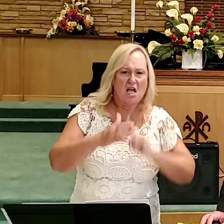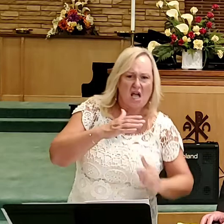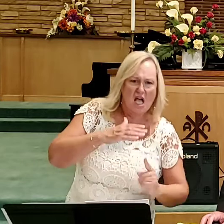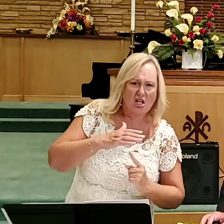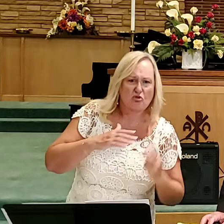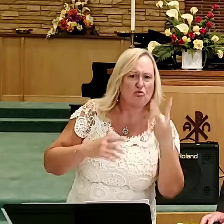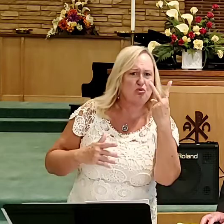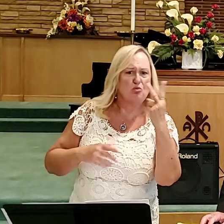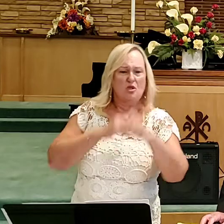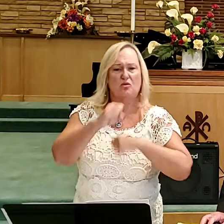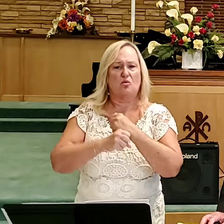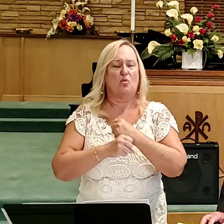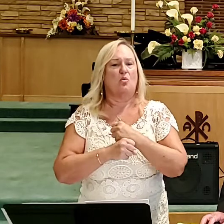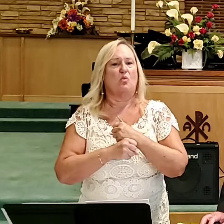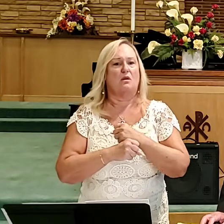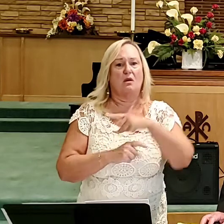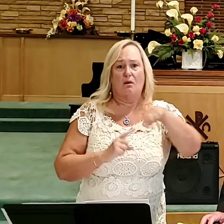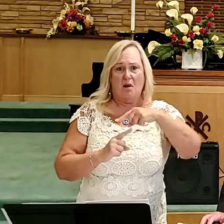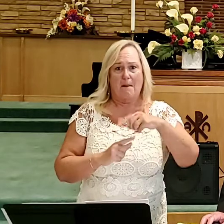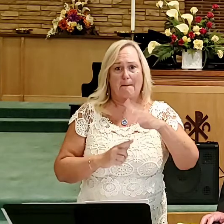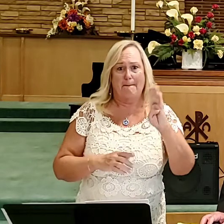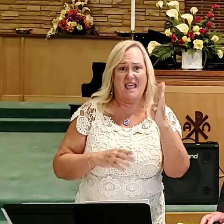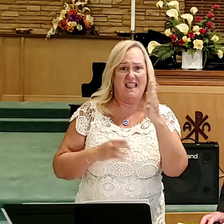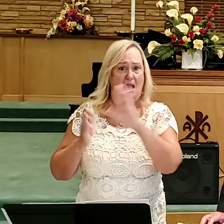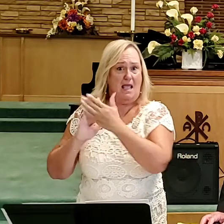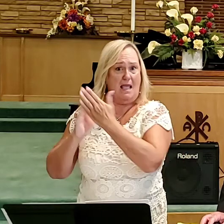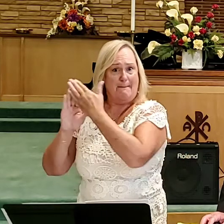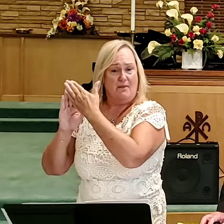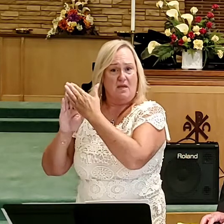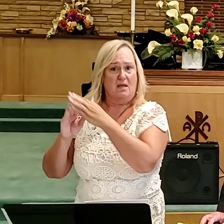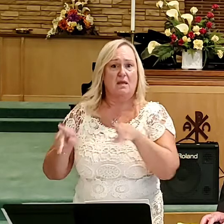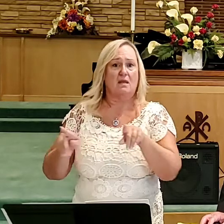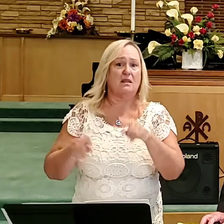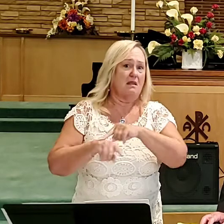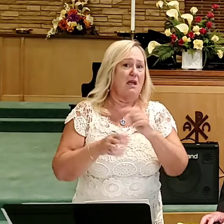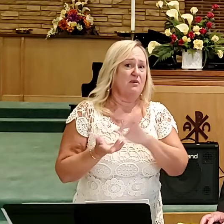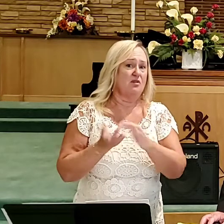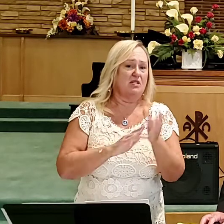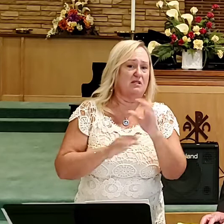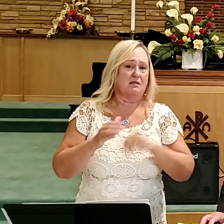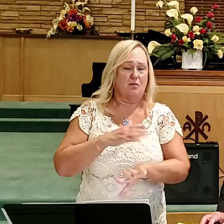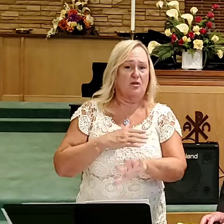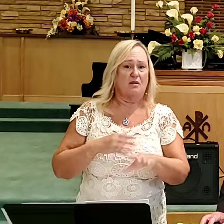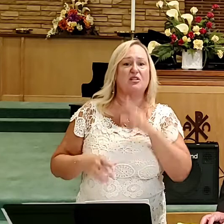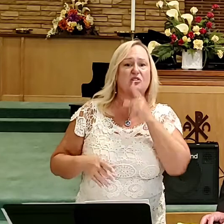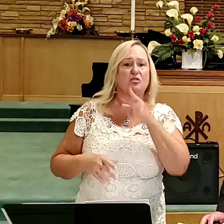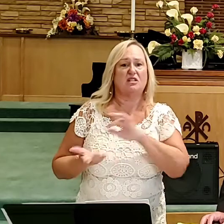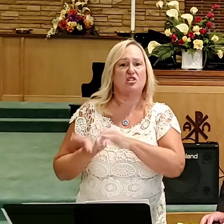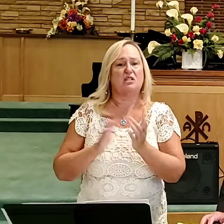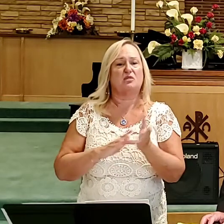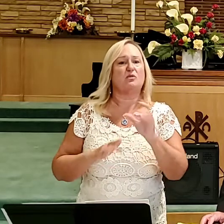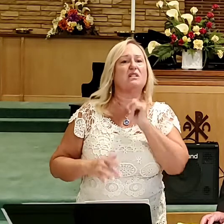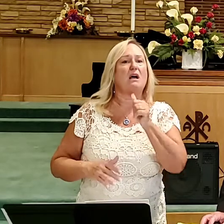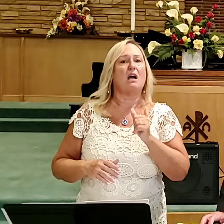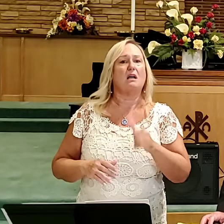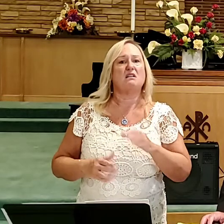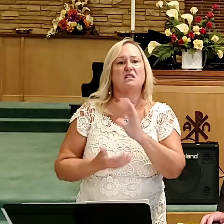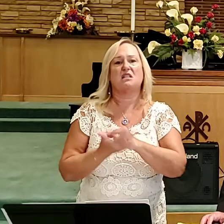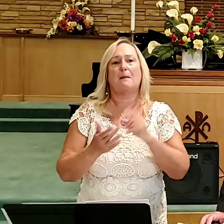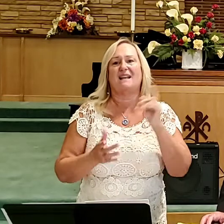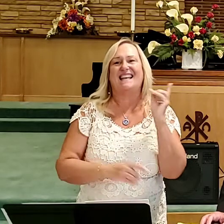old around Bethlehem at the time of Jesus' birth, to be sure that Jesus would not